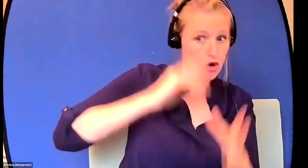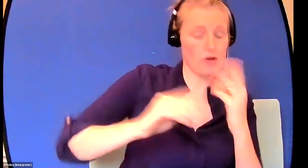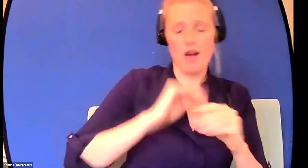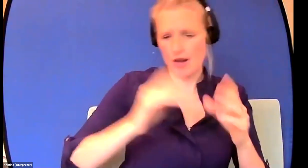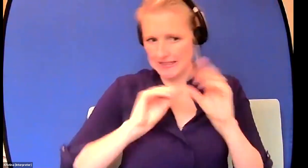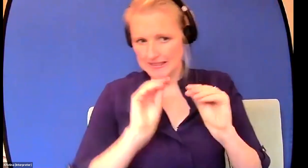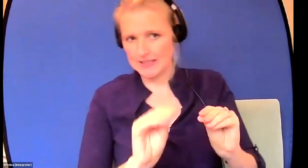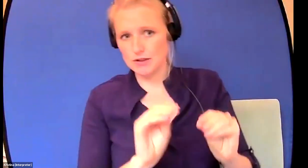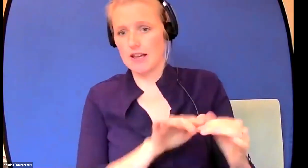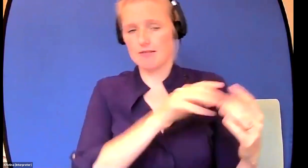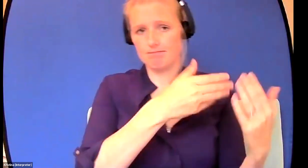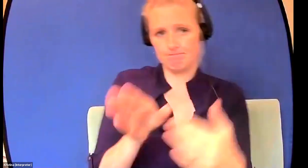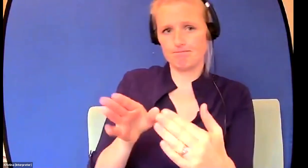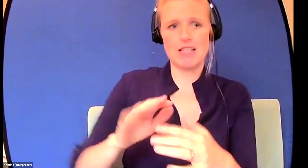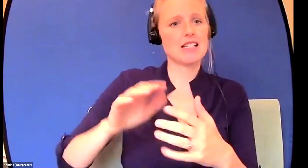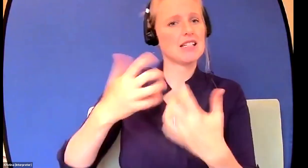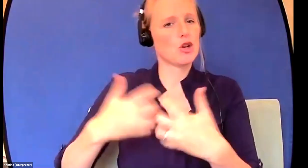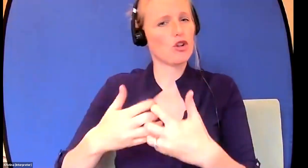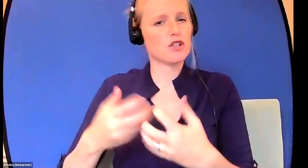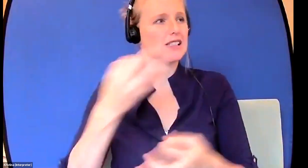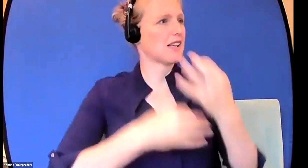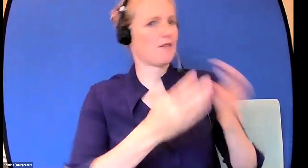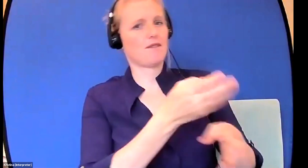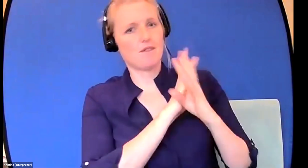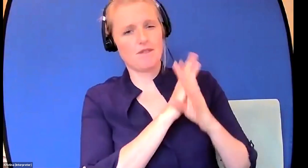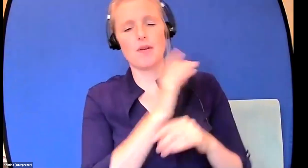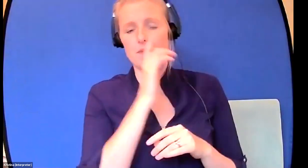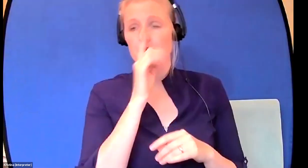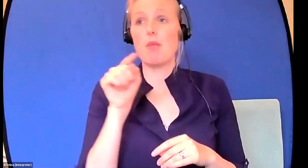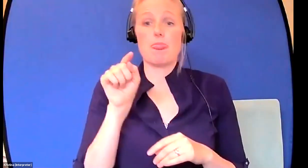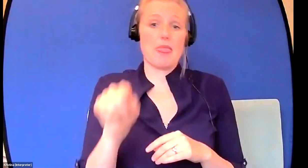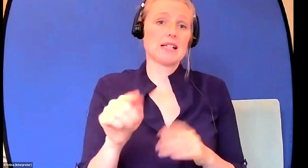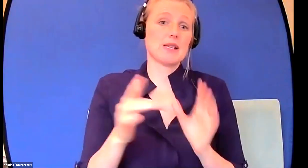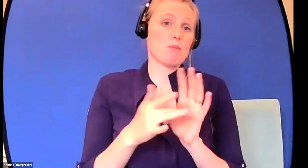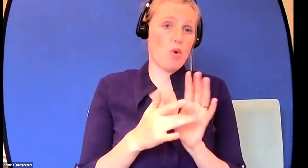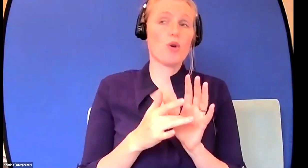means. But as long as that's kind of built around a kind of